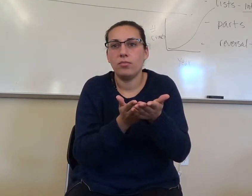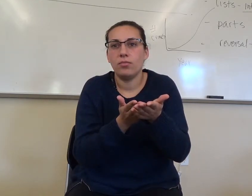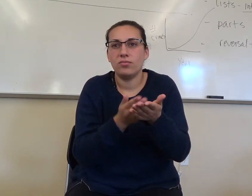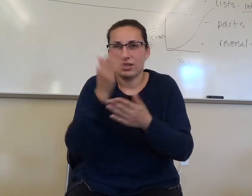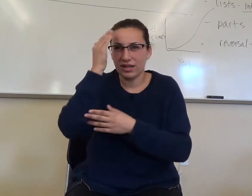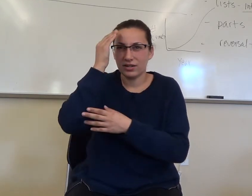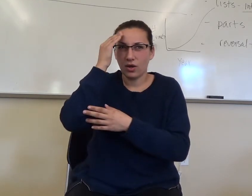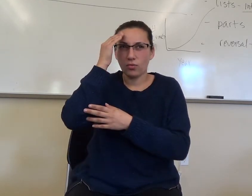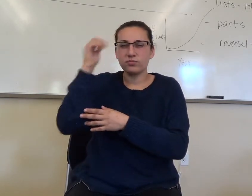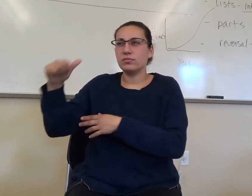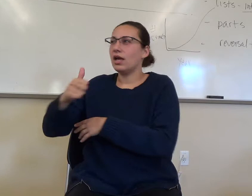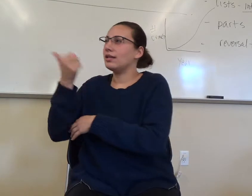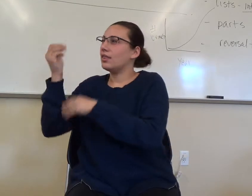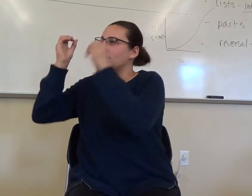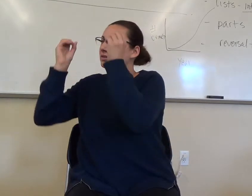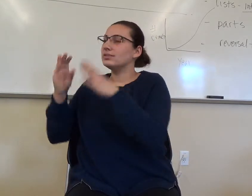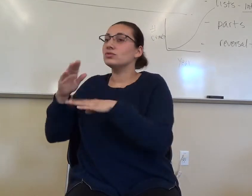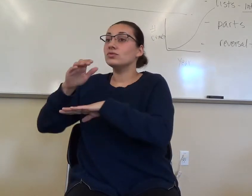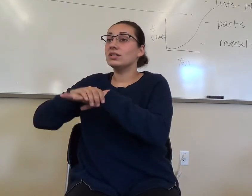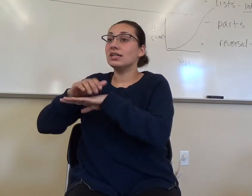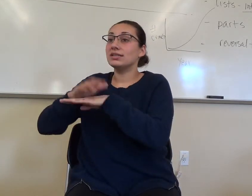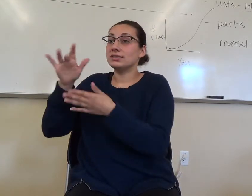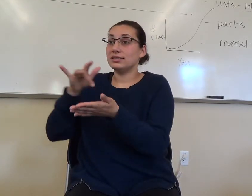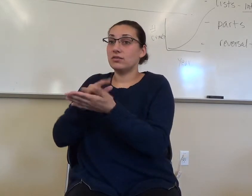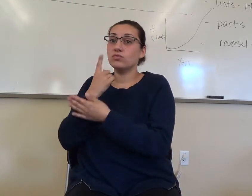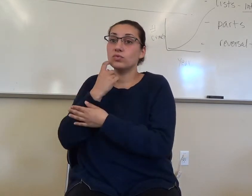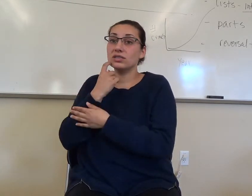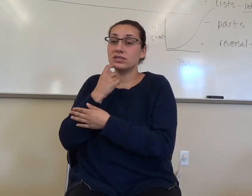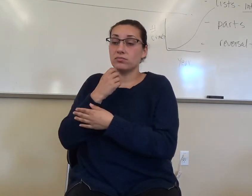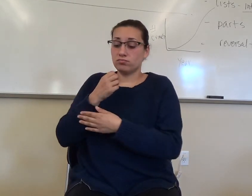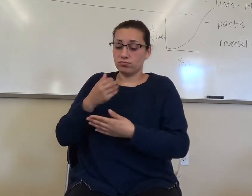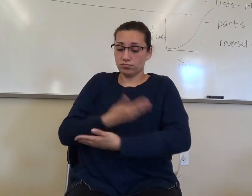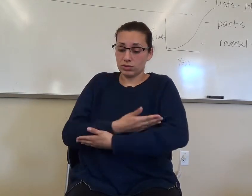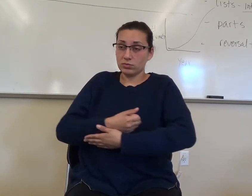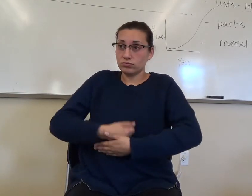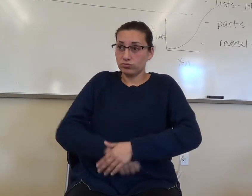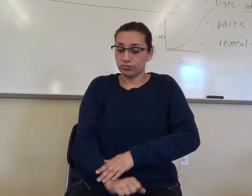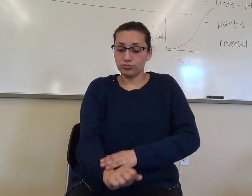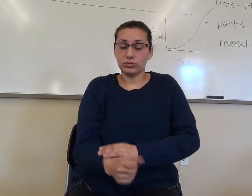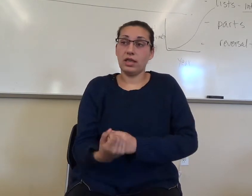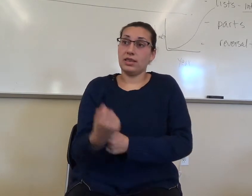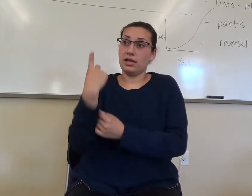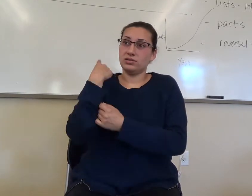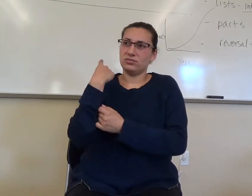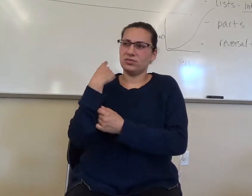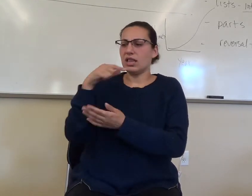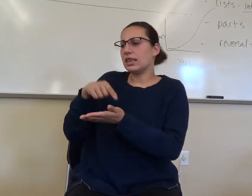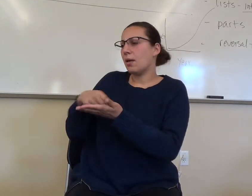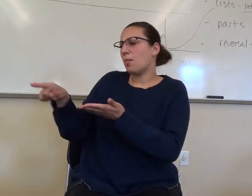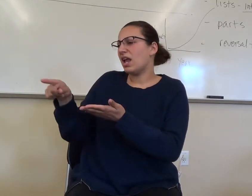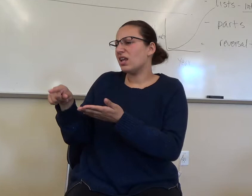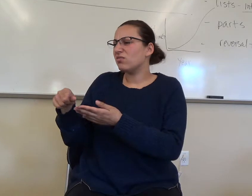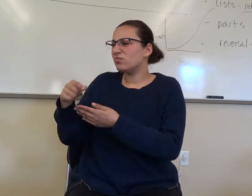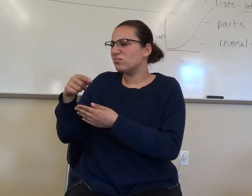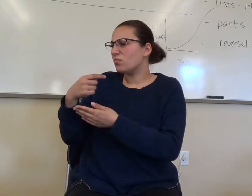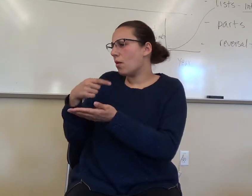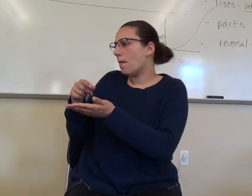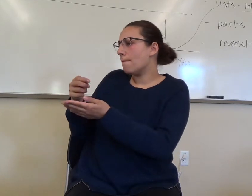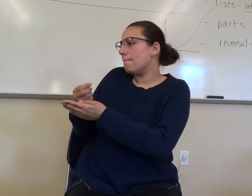Gerard in the English Center just had a baby last year, and they paid her, I think, for X number of months. And now she's